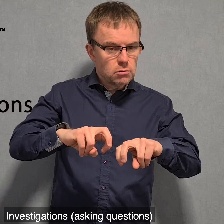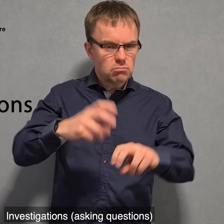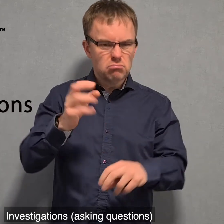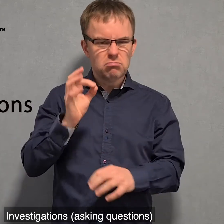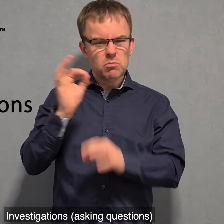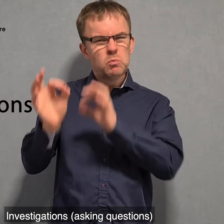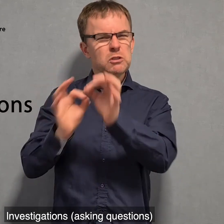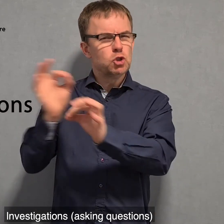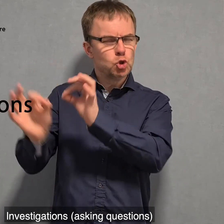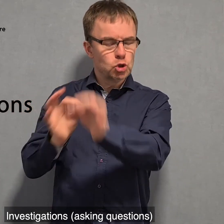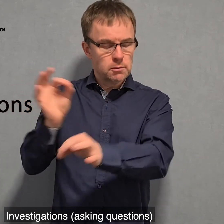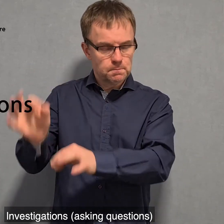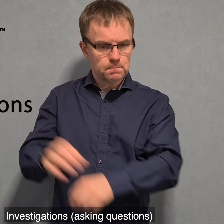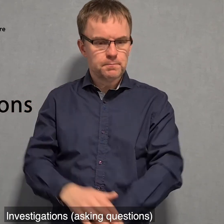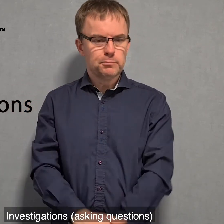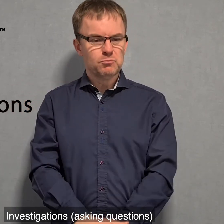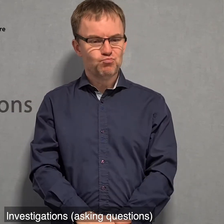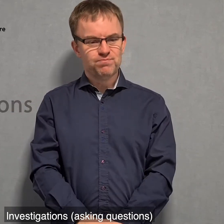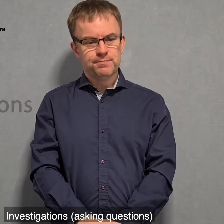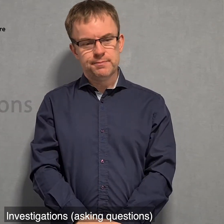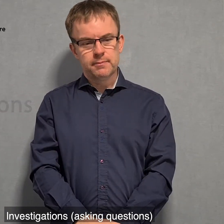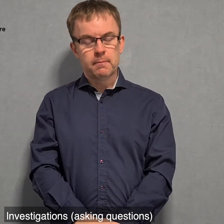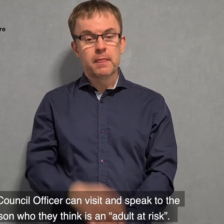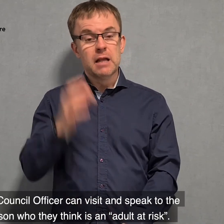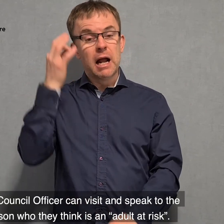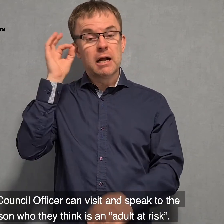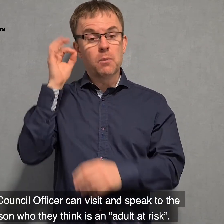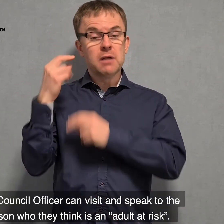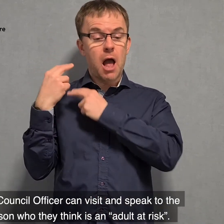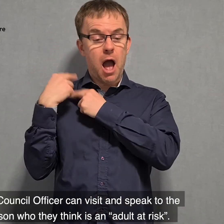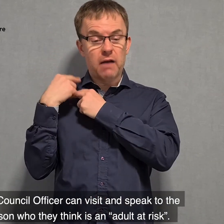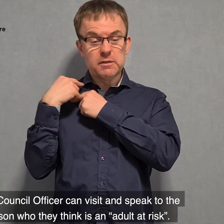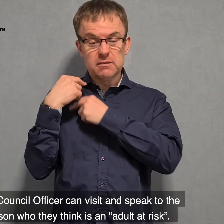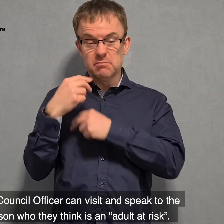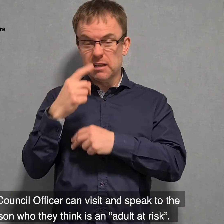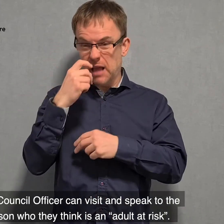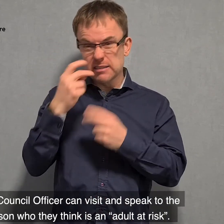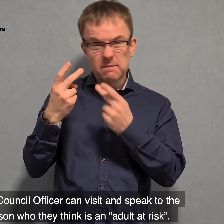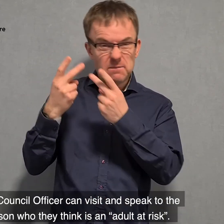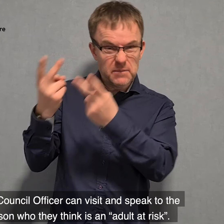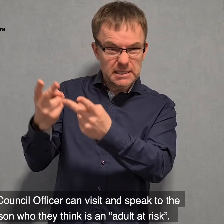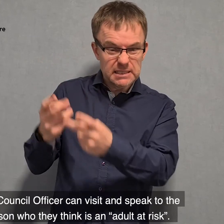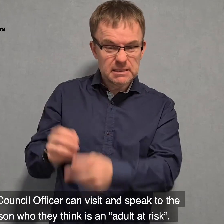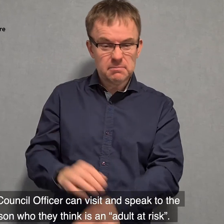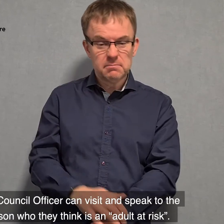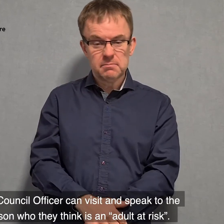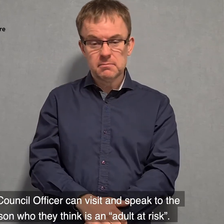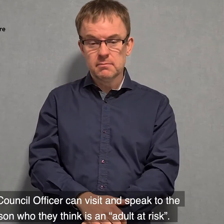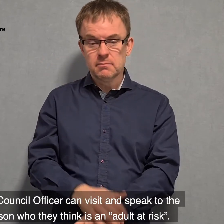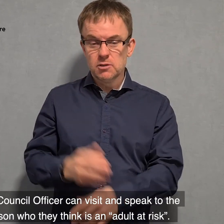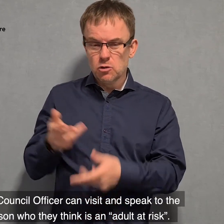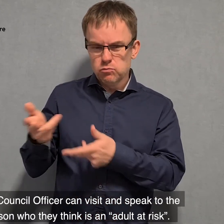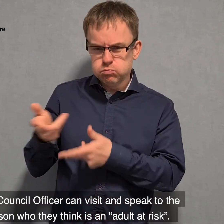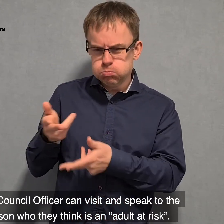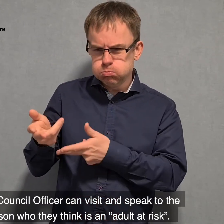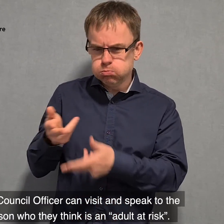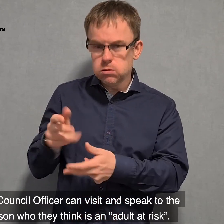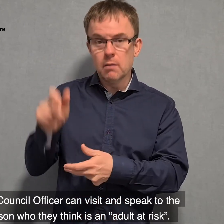Investigations. Asking questions. The council officer can visit and speak to the person who they